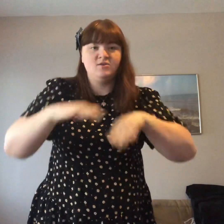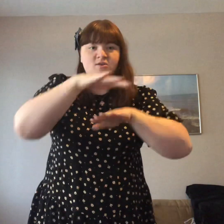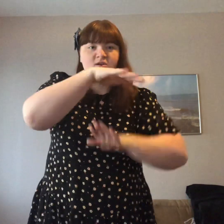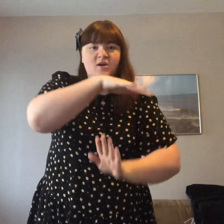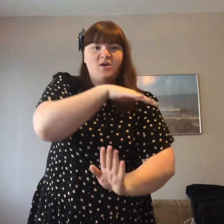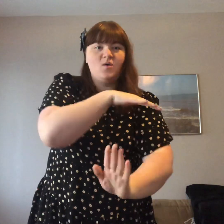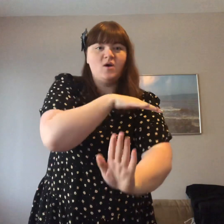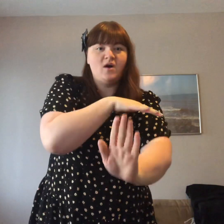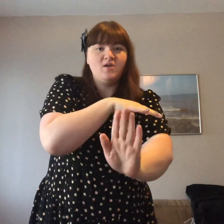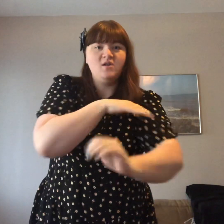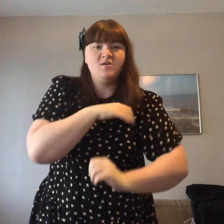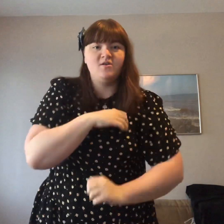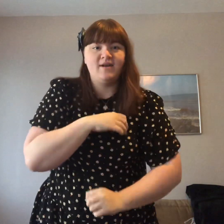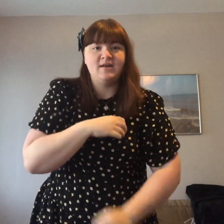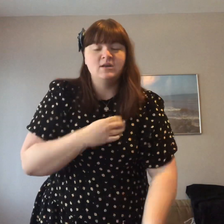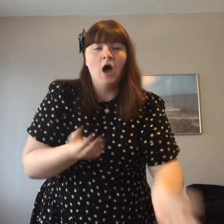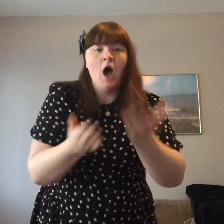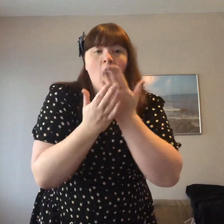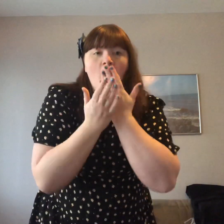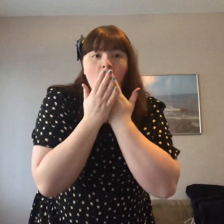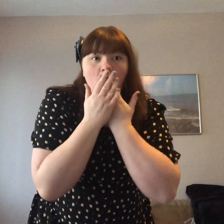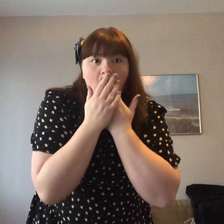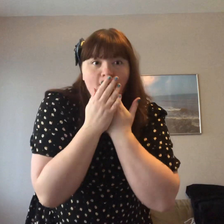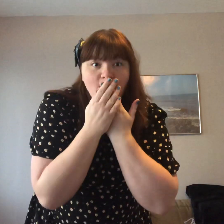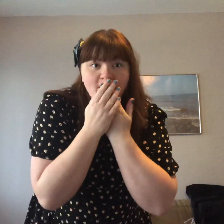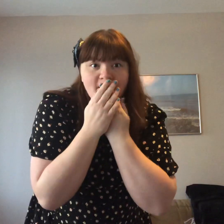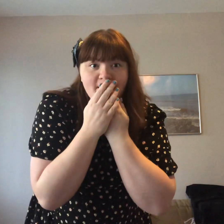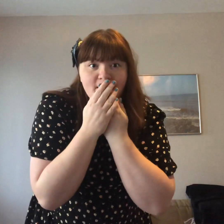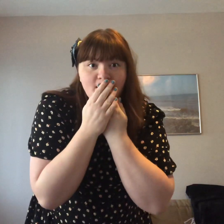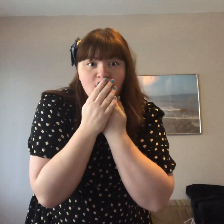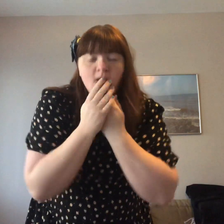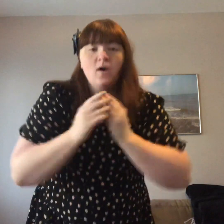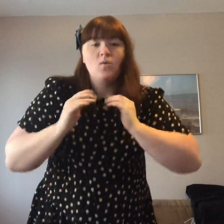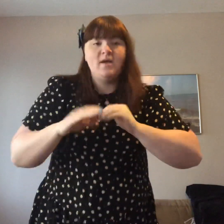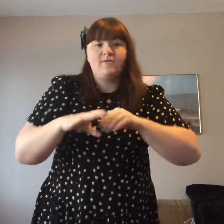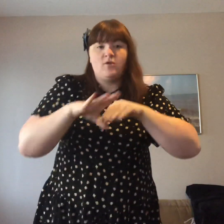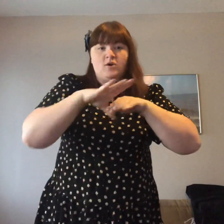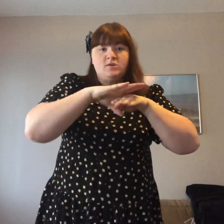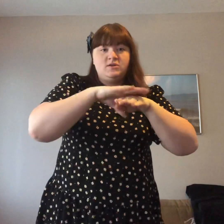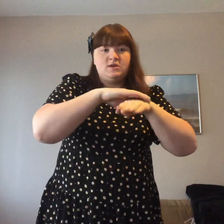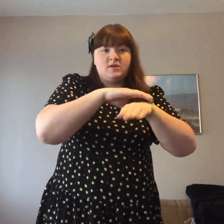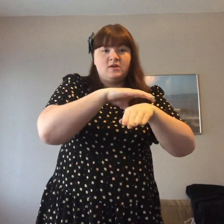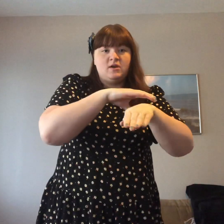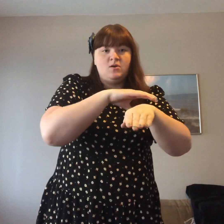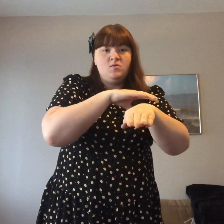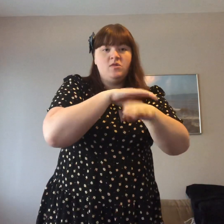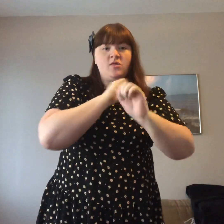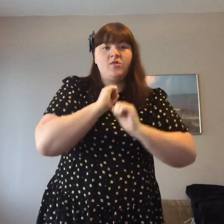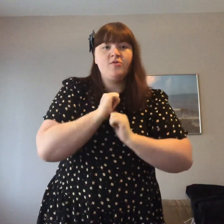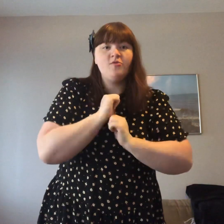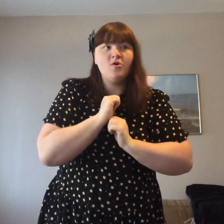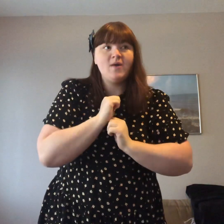go under it. Oh no, we've got to go through